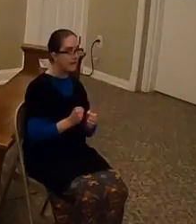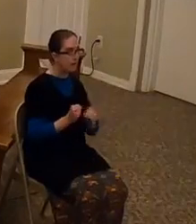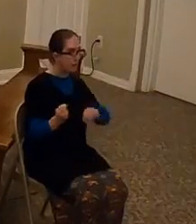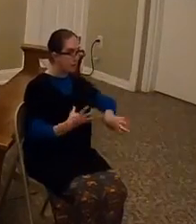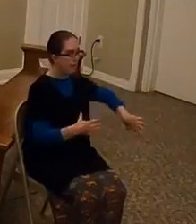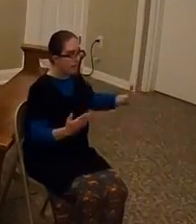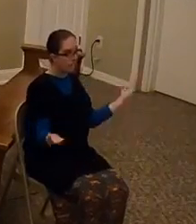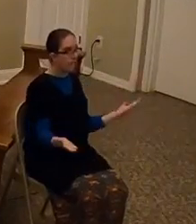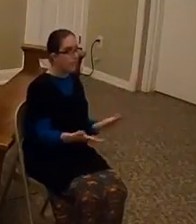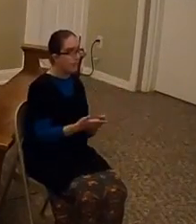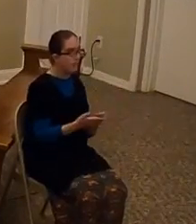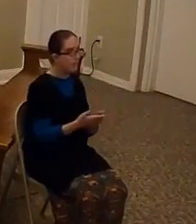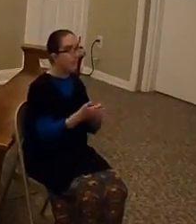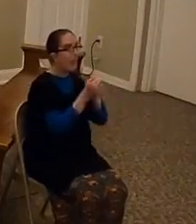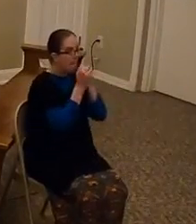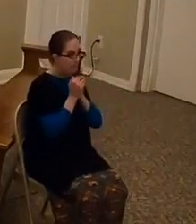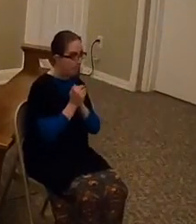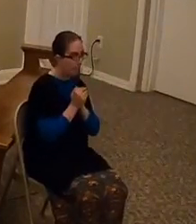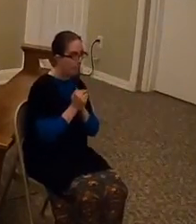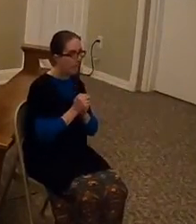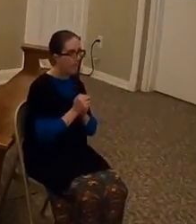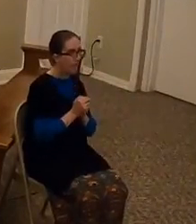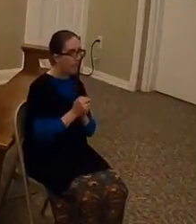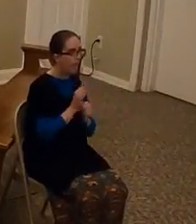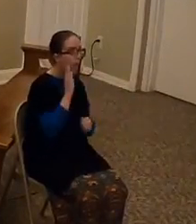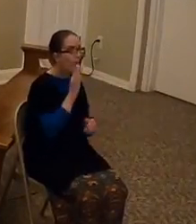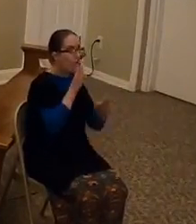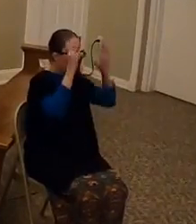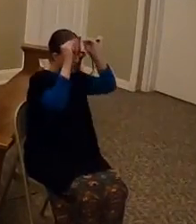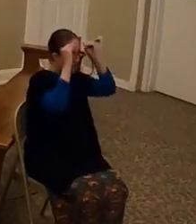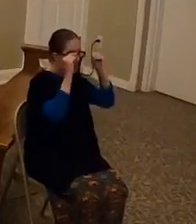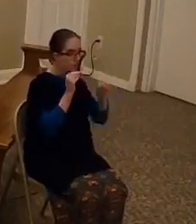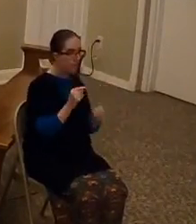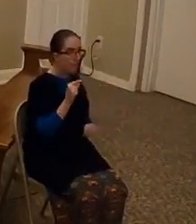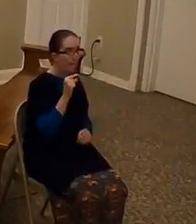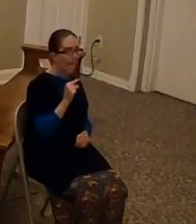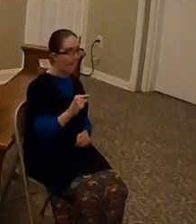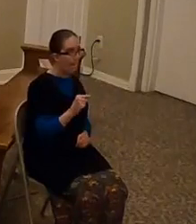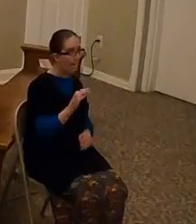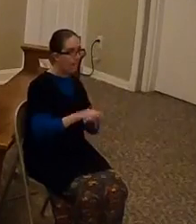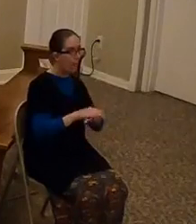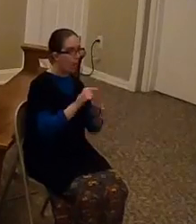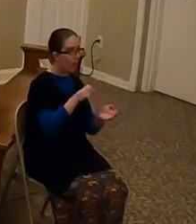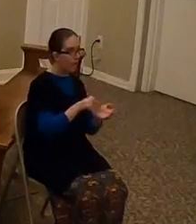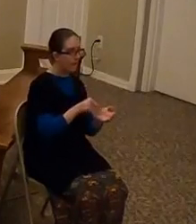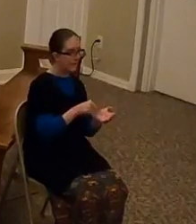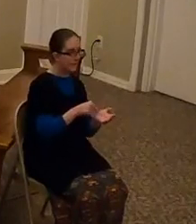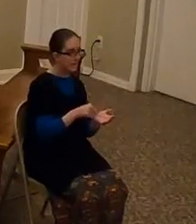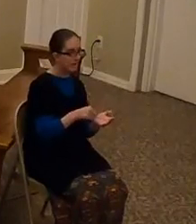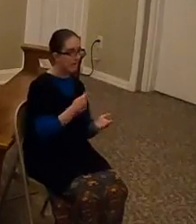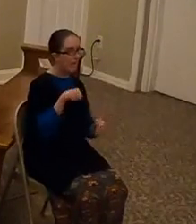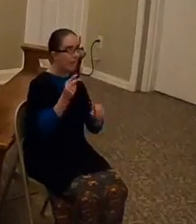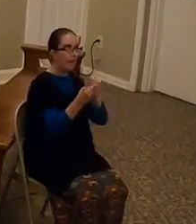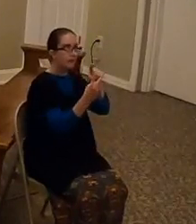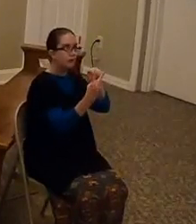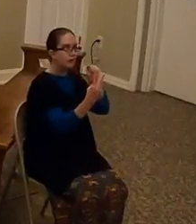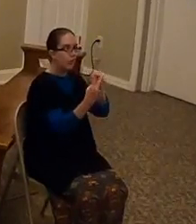ground? Amen. And I'm going to teach just for a little while on this subject, the